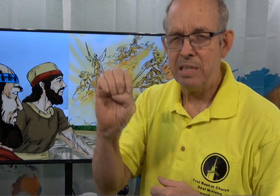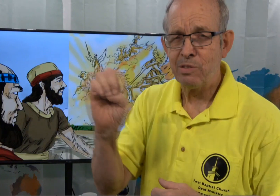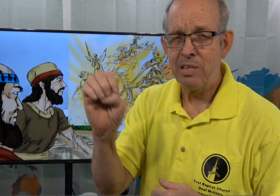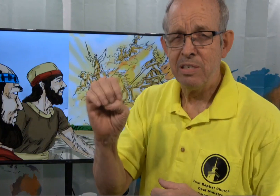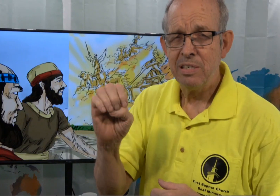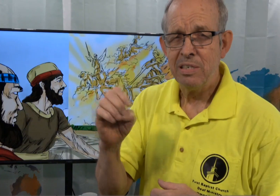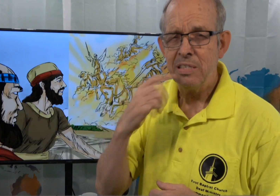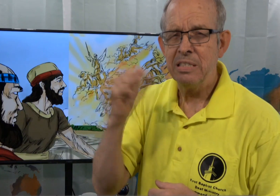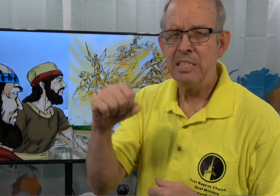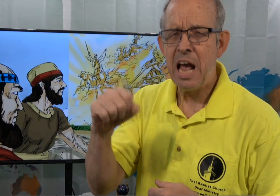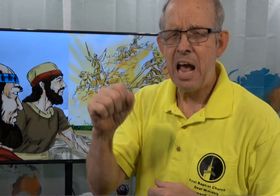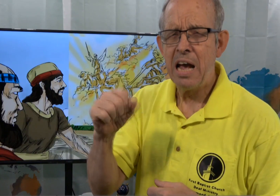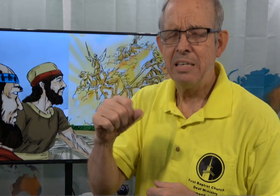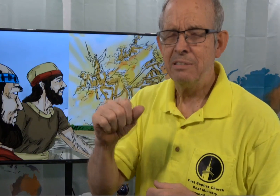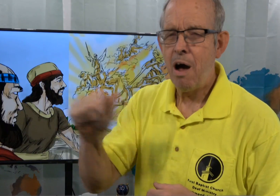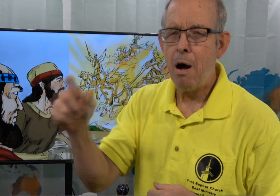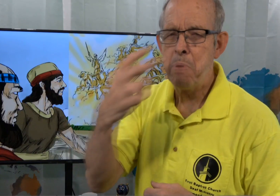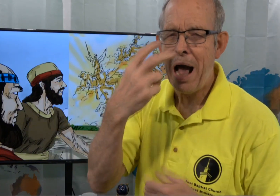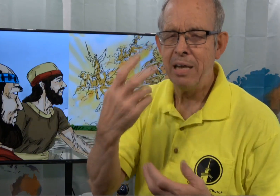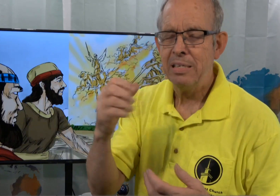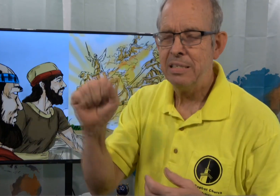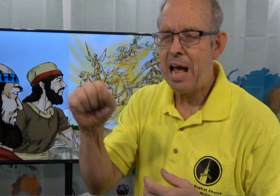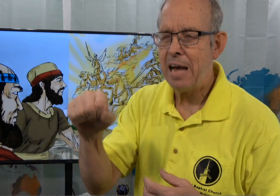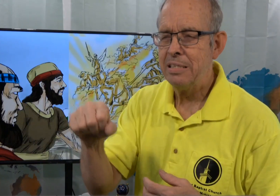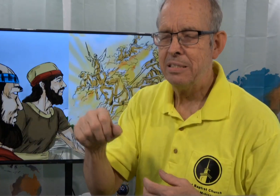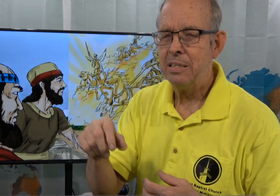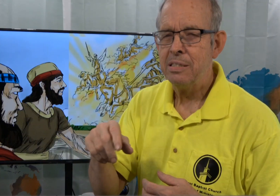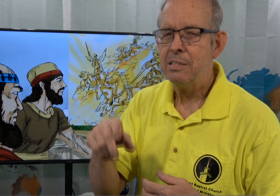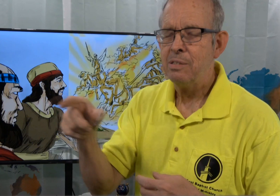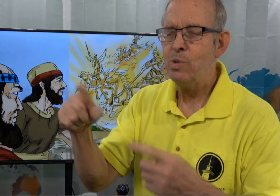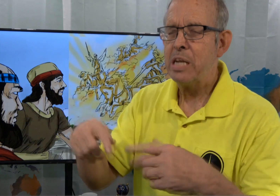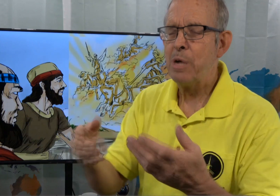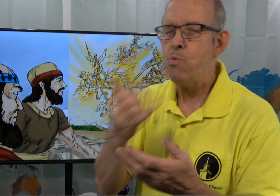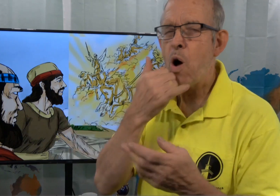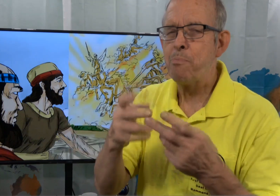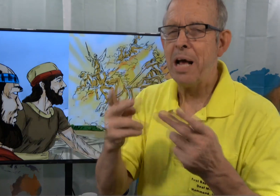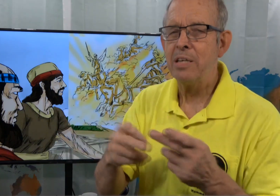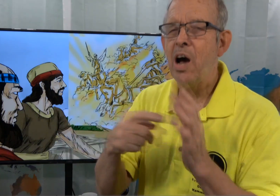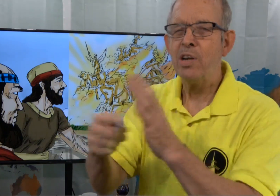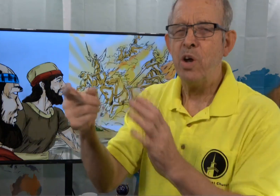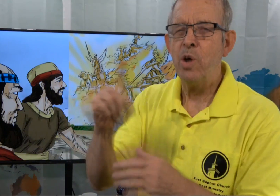letter? Yeah. All black. Yeah. You give me a raw place. I'll show you